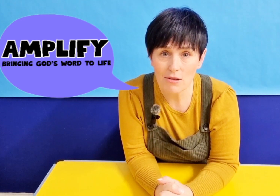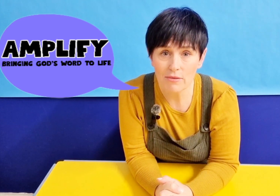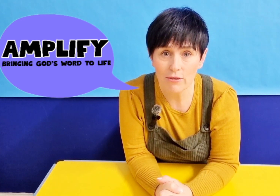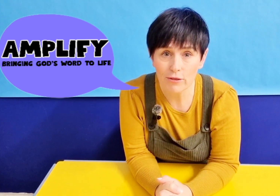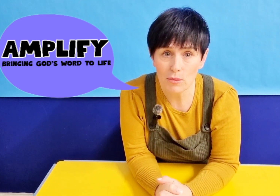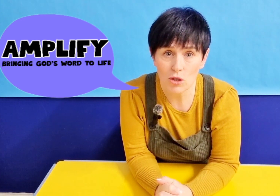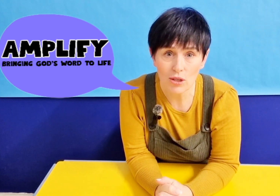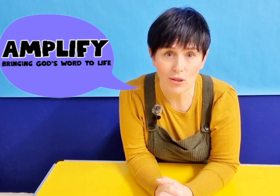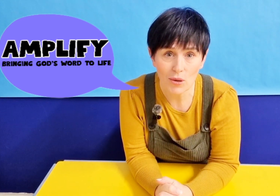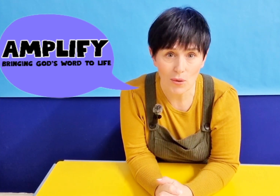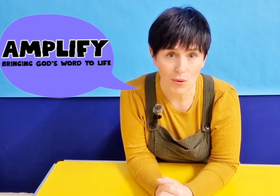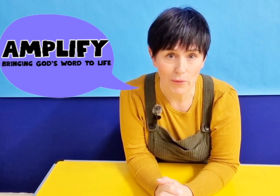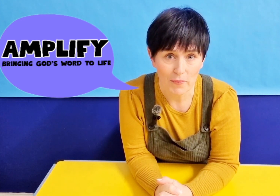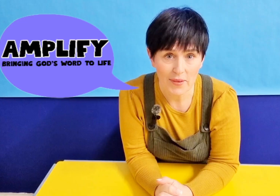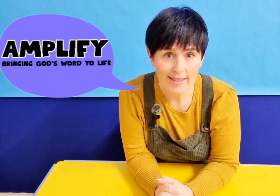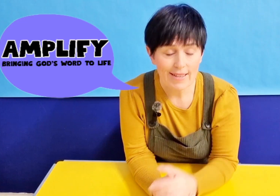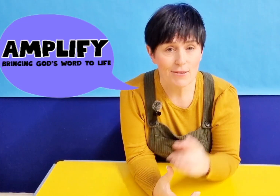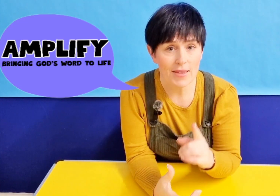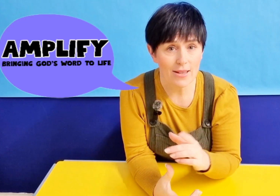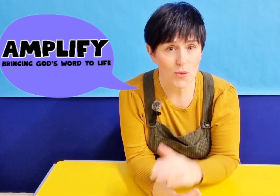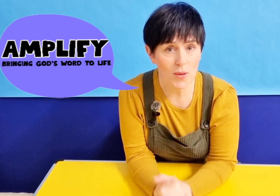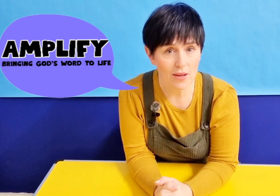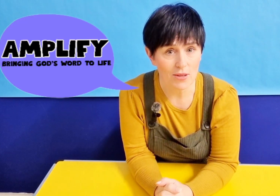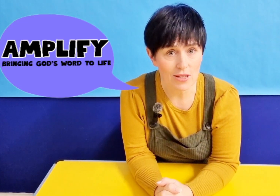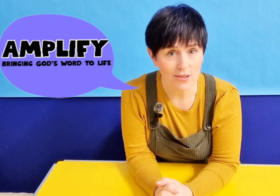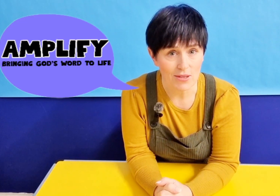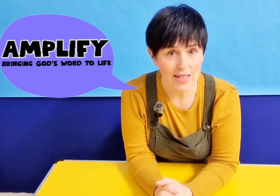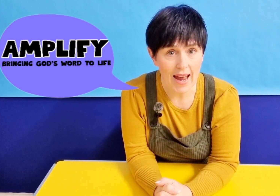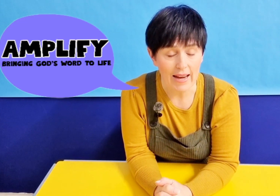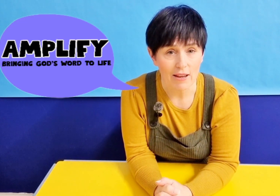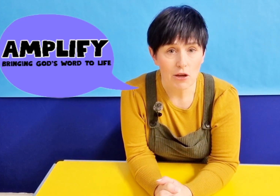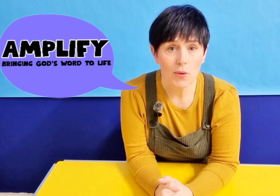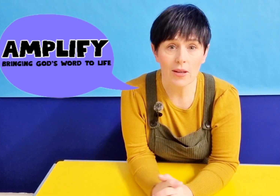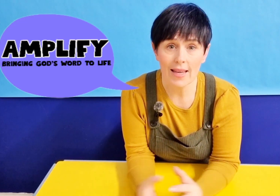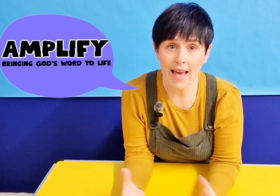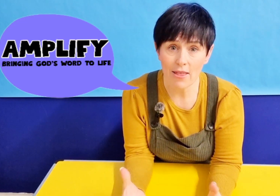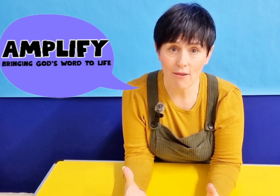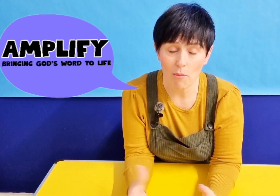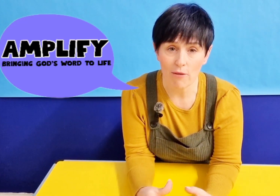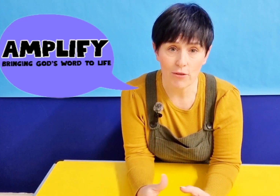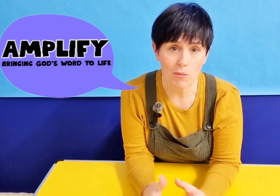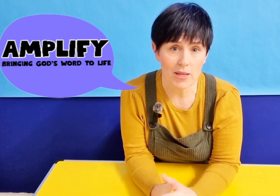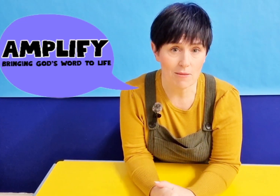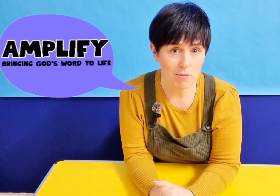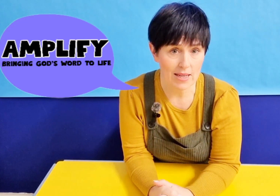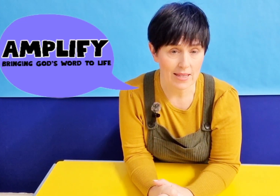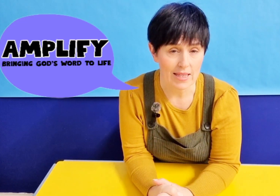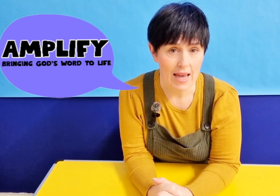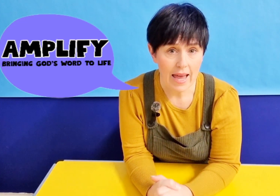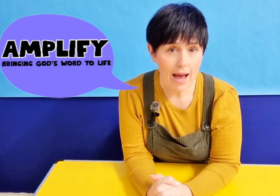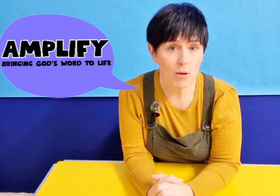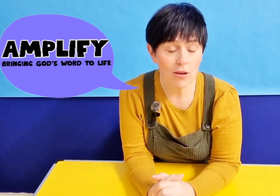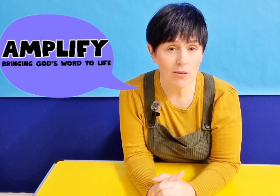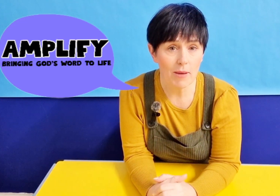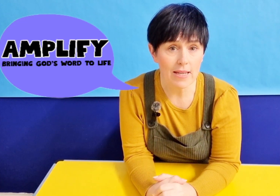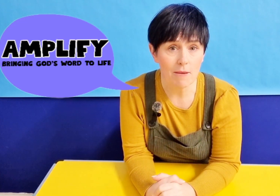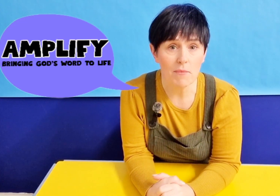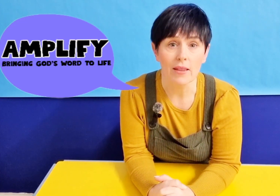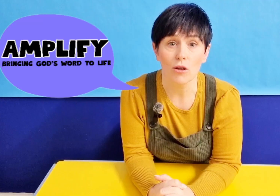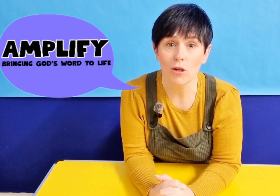of a fruit core. So that's what we're going to do today. We're going to gather up a few bits and pieces and we're going to make something that could